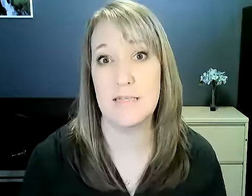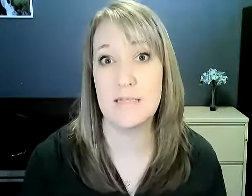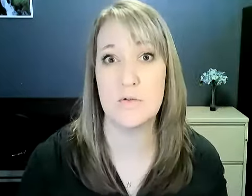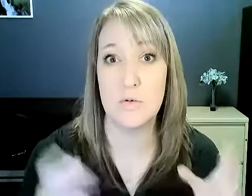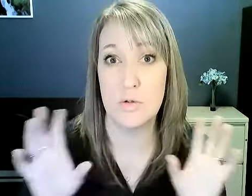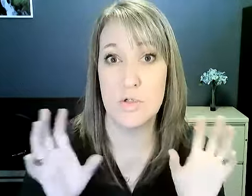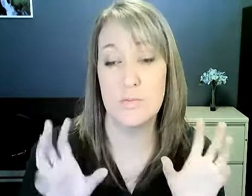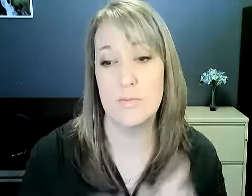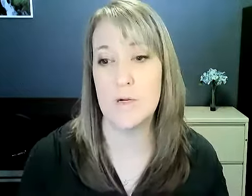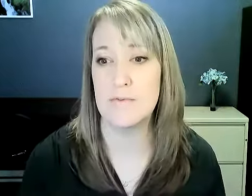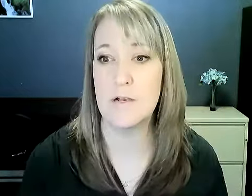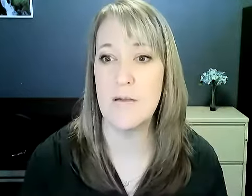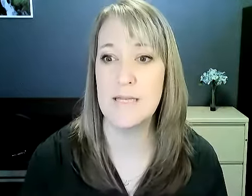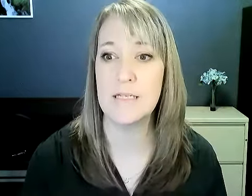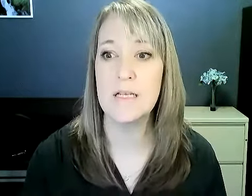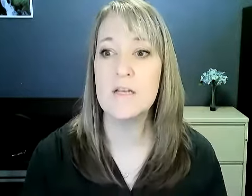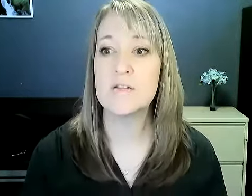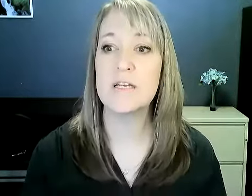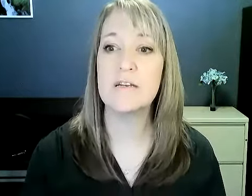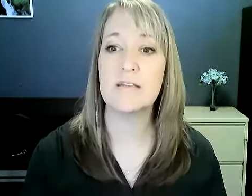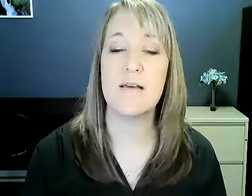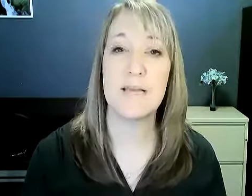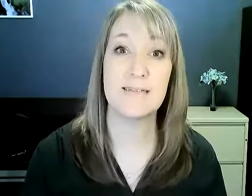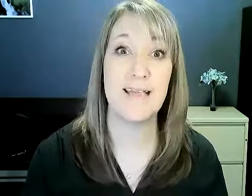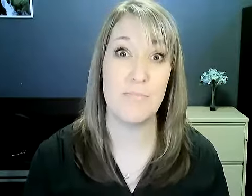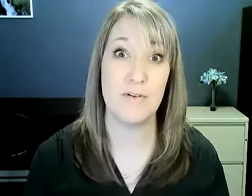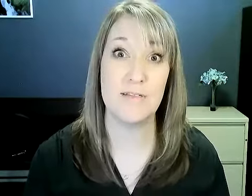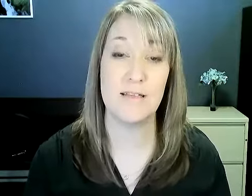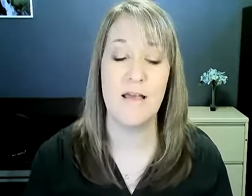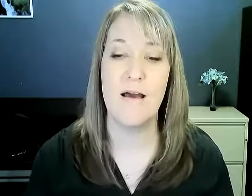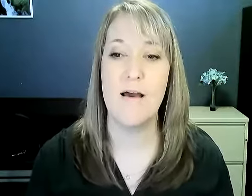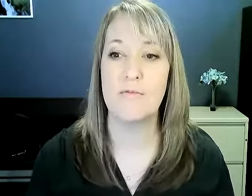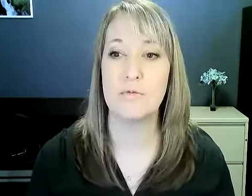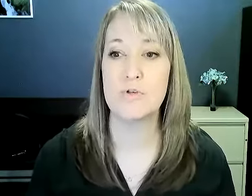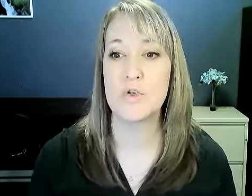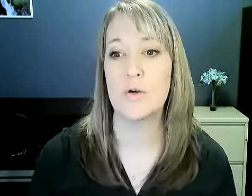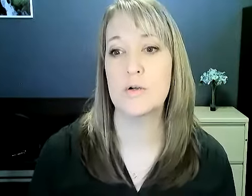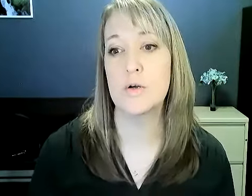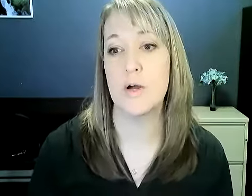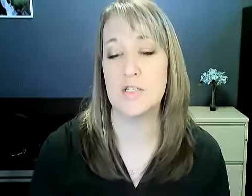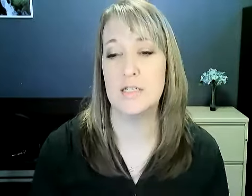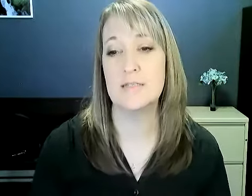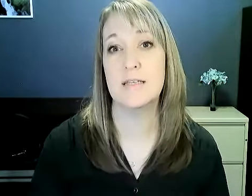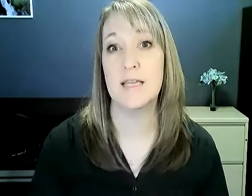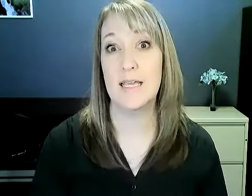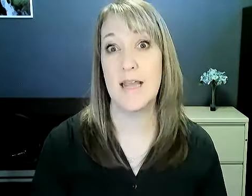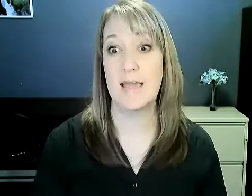sentence or two parts of a comment. So here are some examples of rhetorical questions in